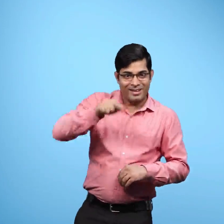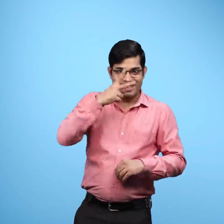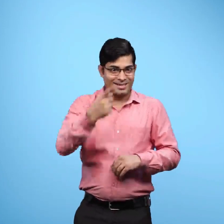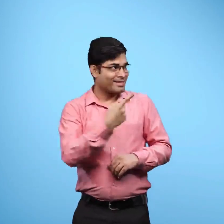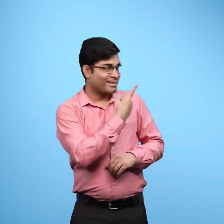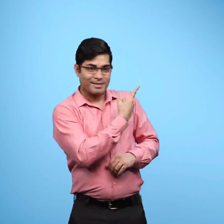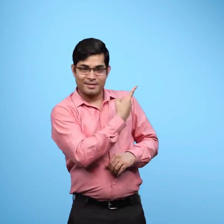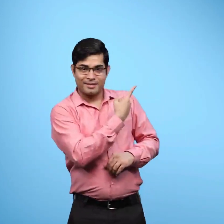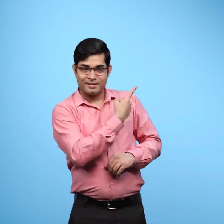lines.